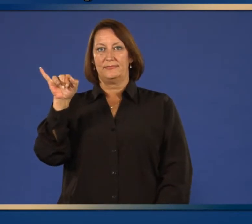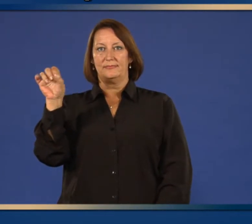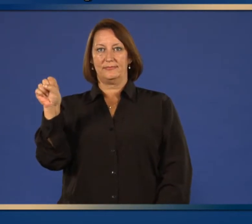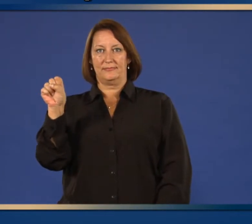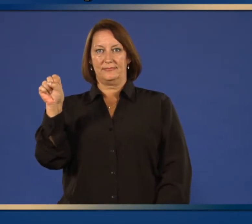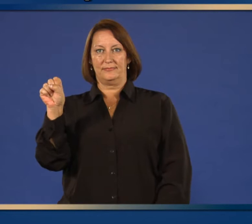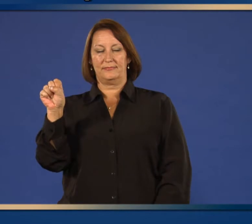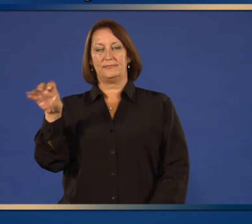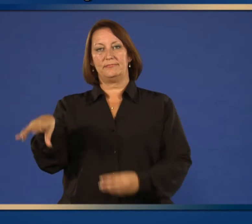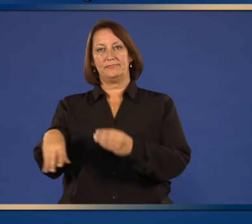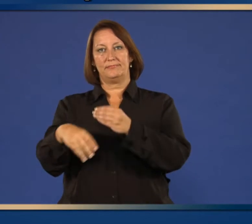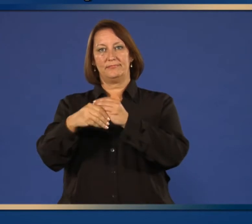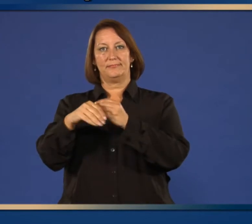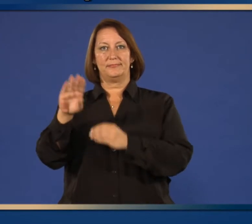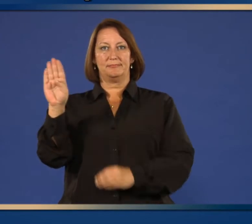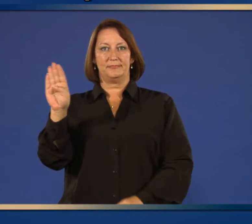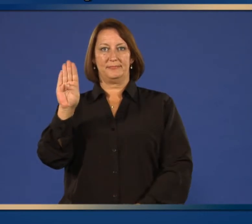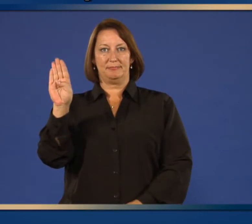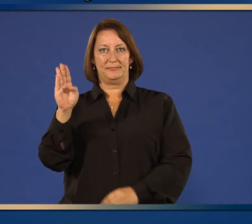Supplement B.